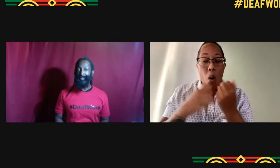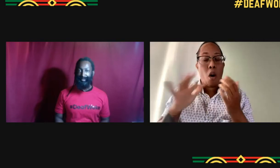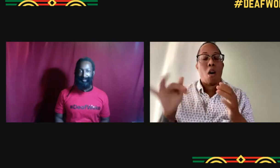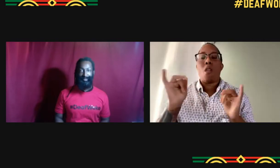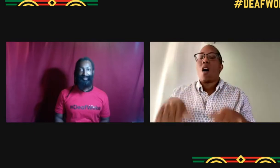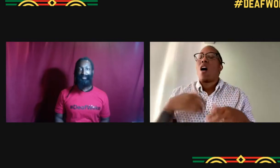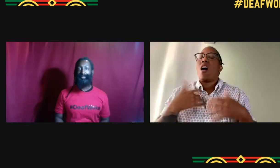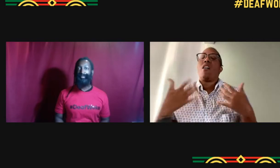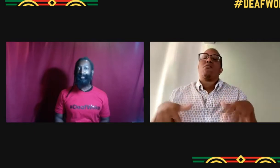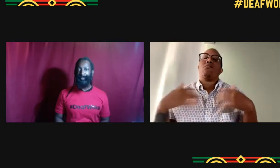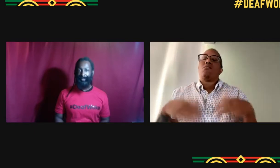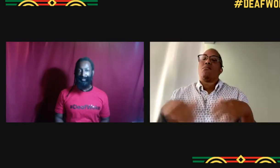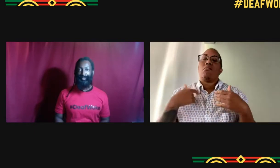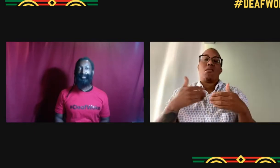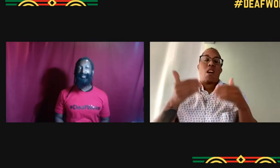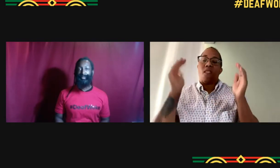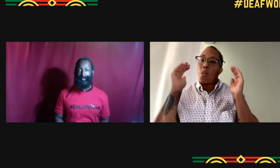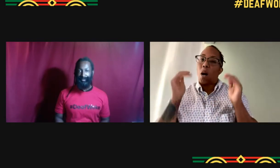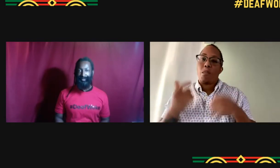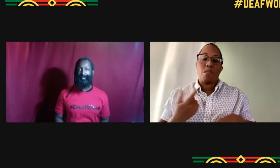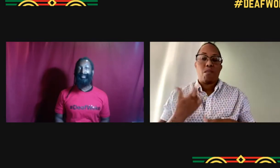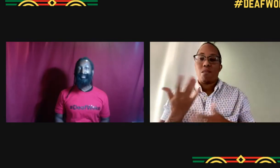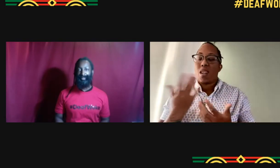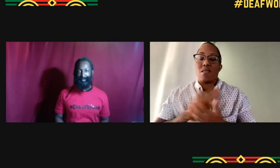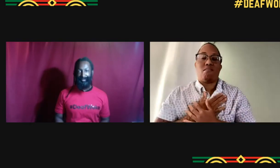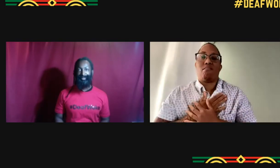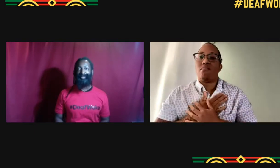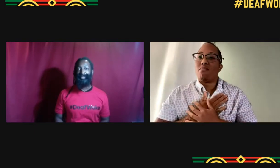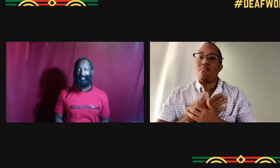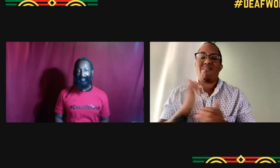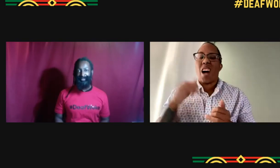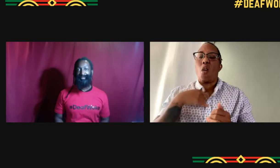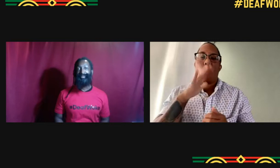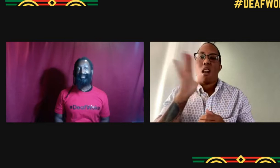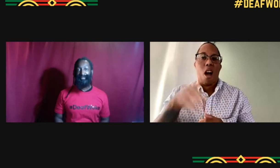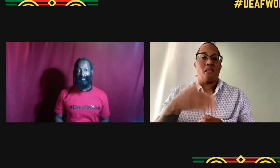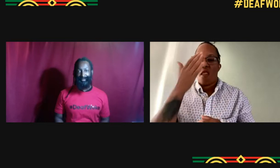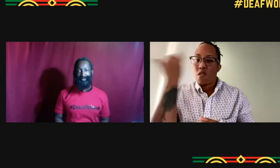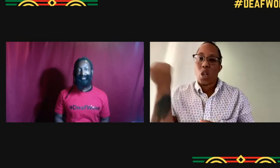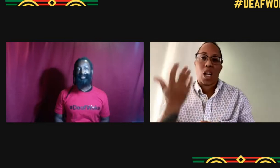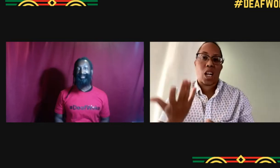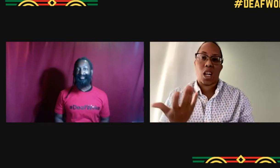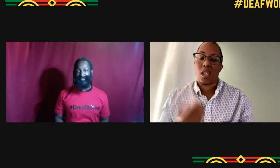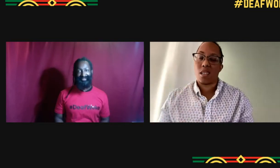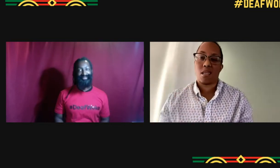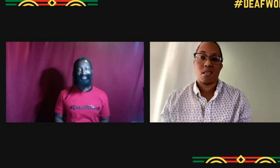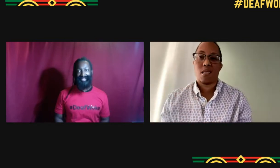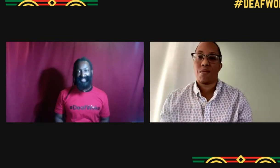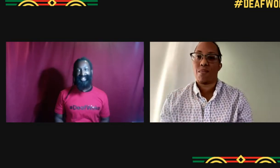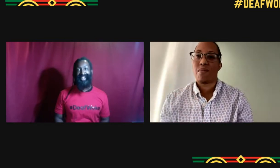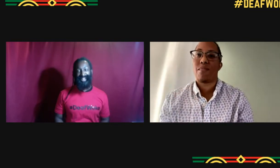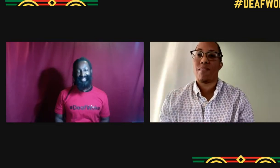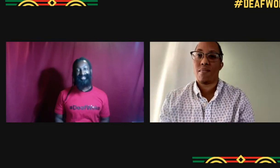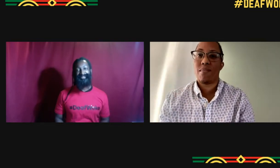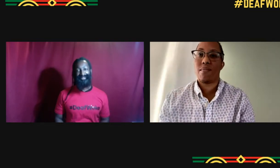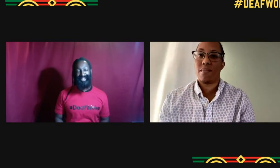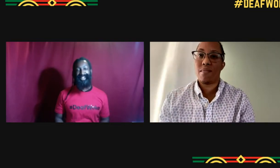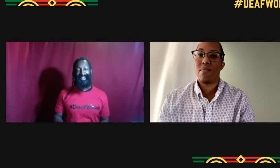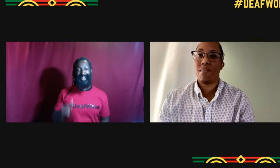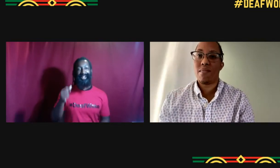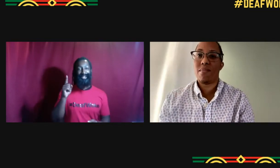who I am, not even know me, but support me. I was extremely overwhelmed, extremely touched. It's something I'll never